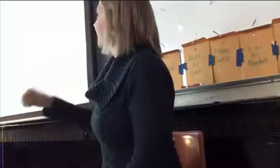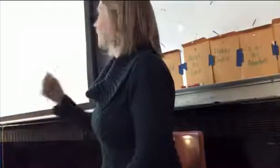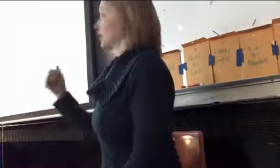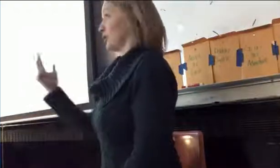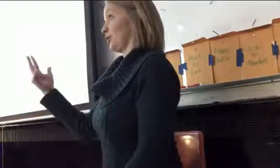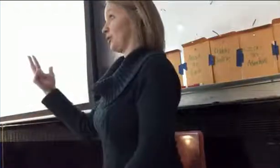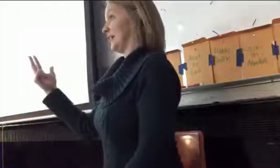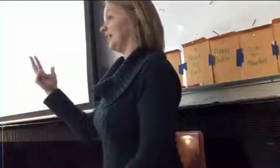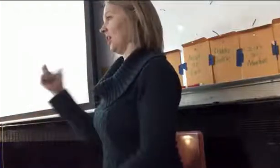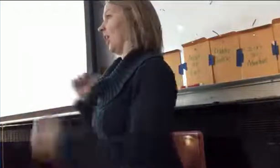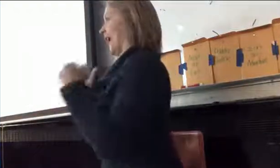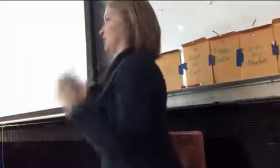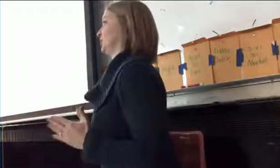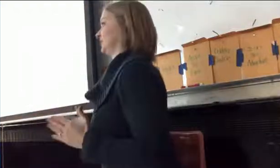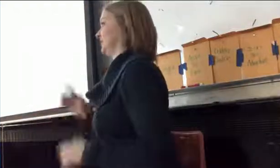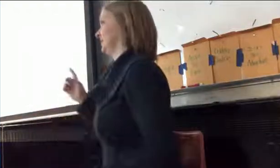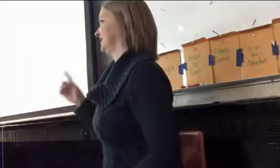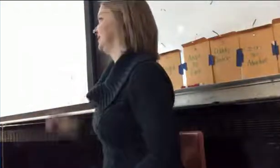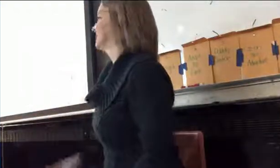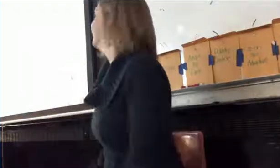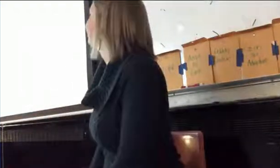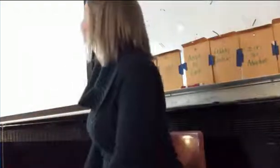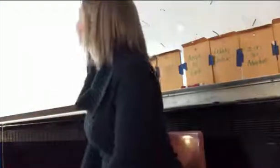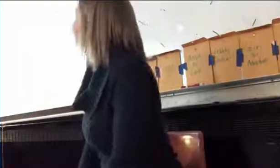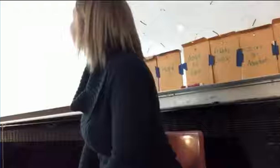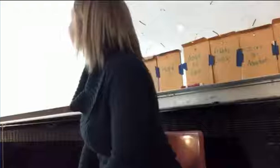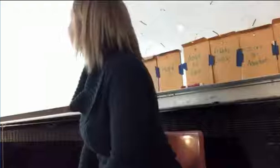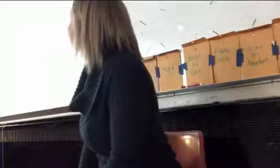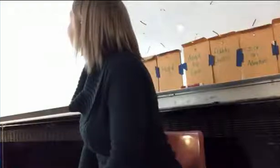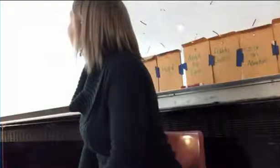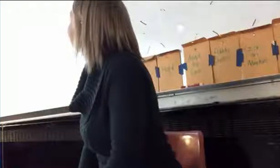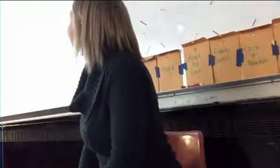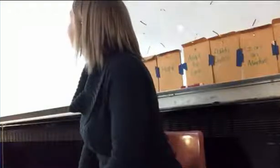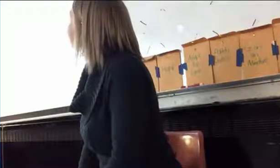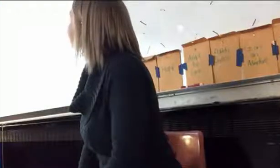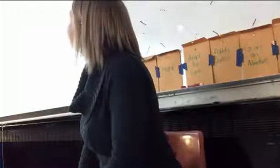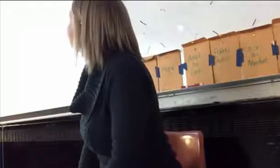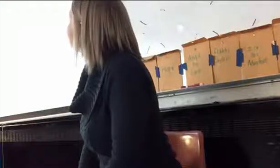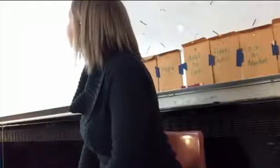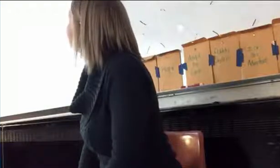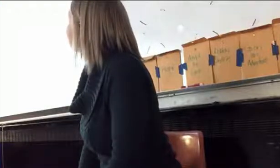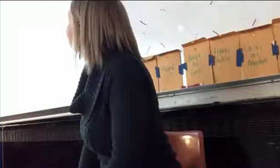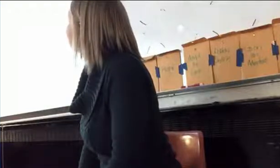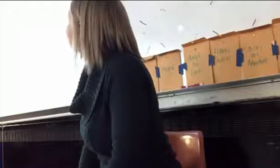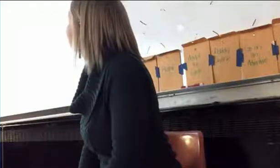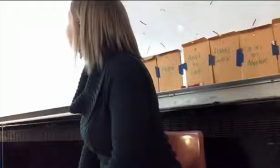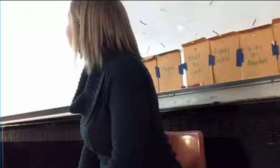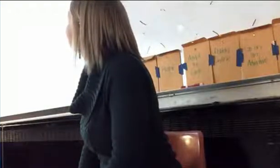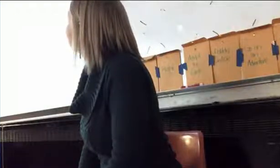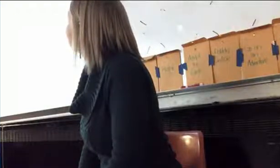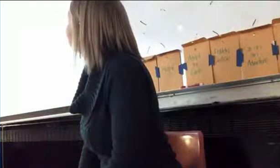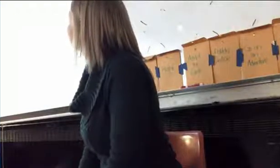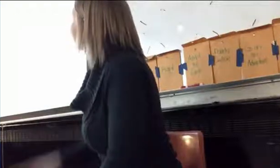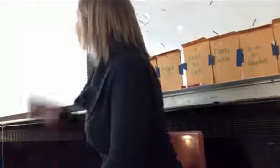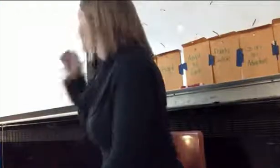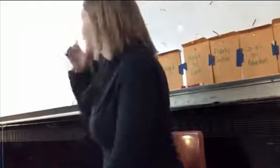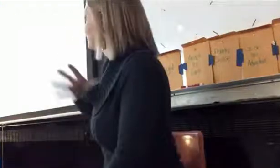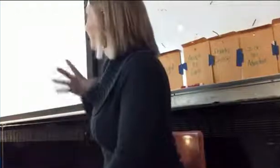3 of them at least. And this man has apparently been in groups.